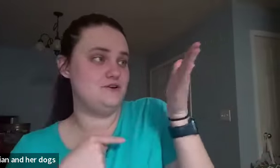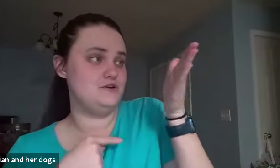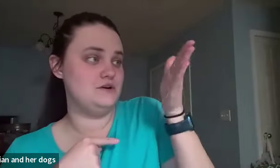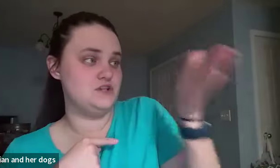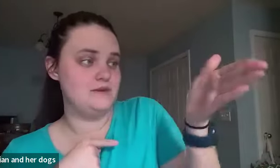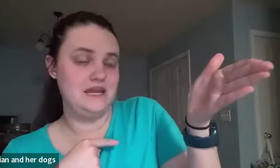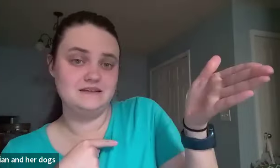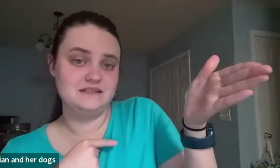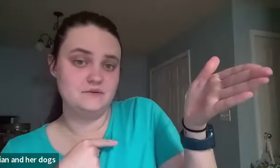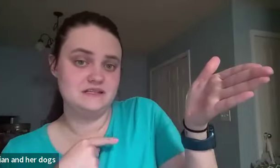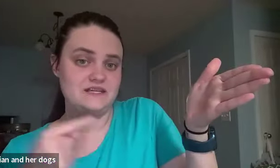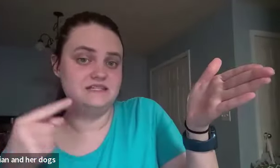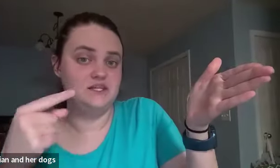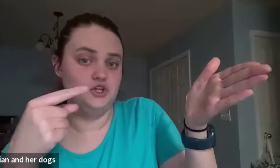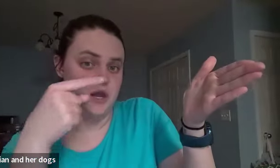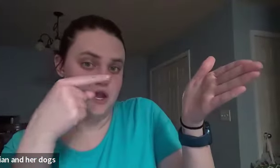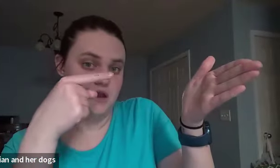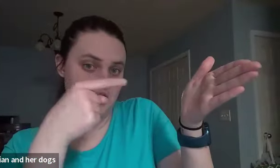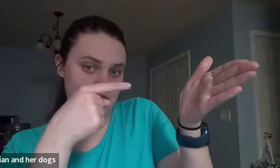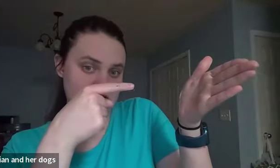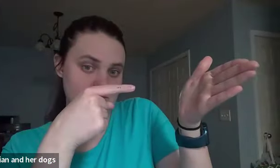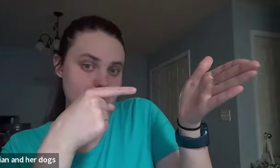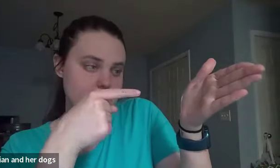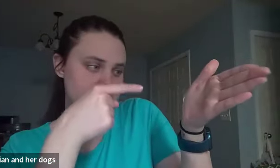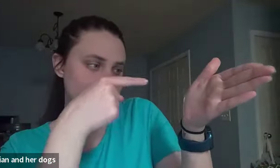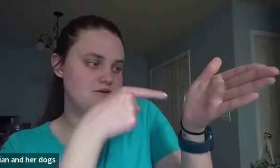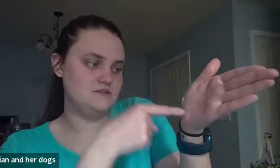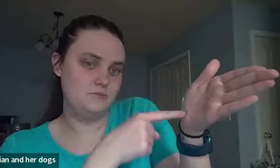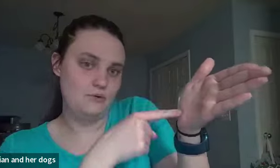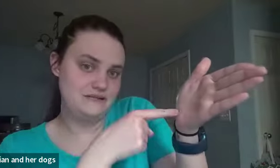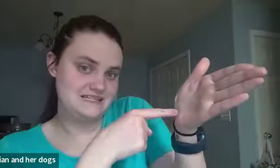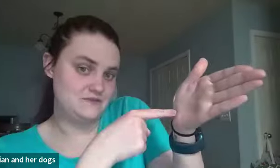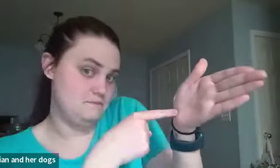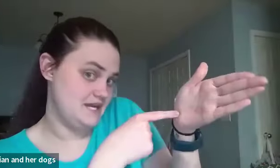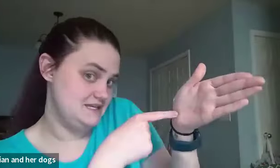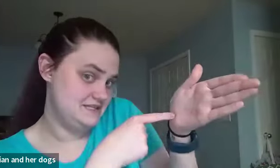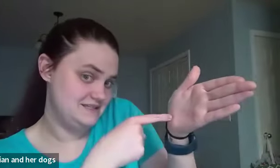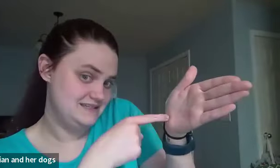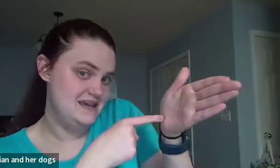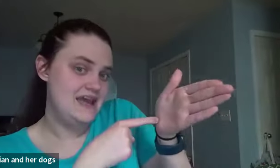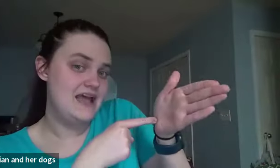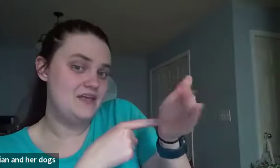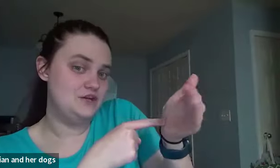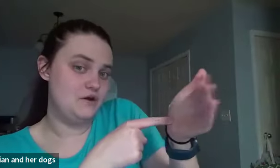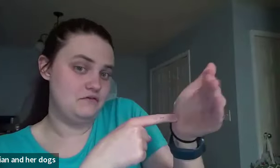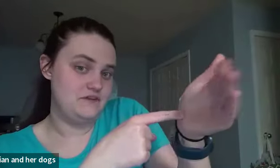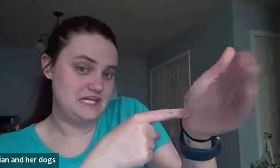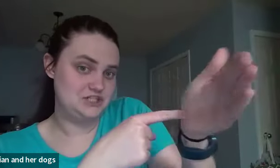have your dominant hand sideways like this, your non-dominant pointer finger points at the base, and then you go